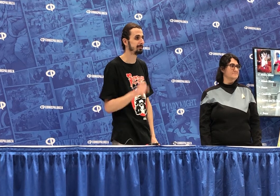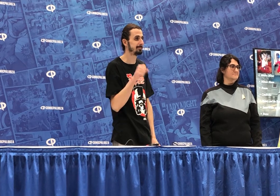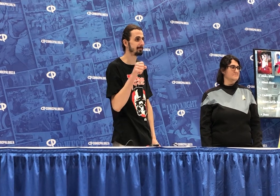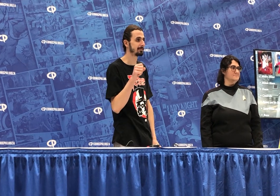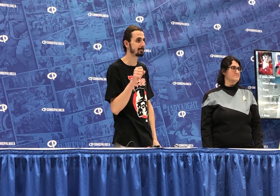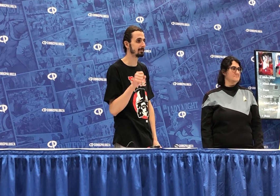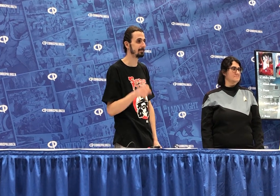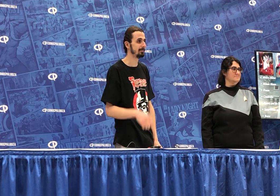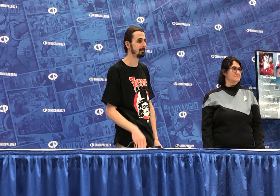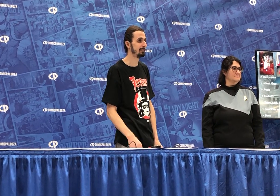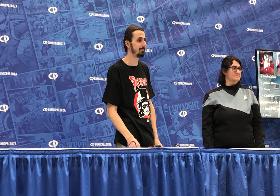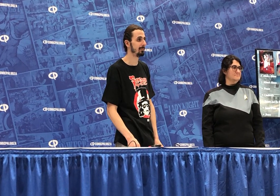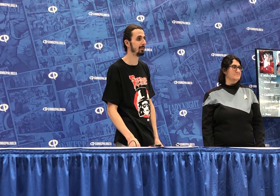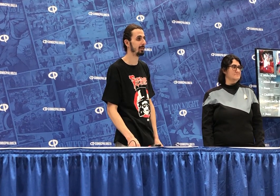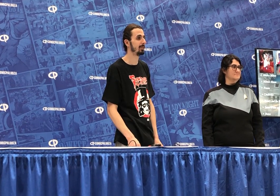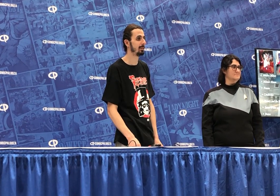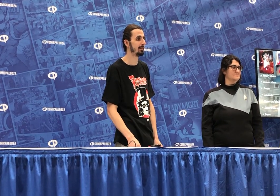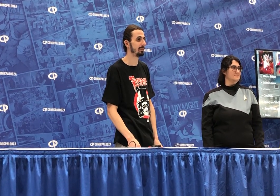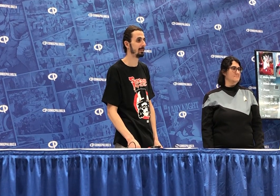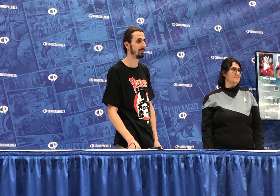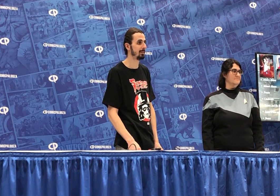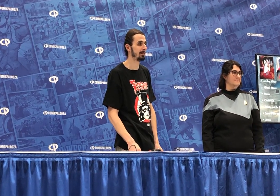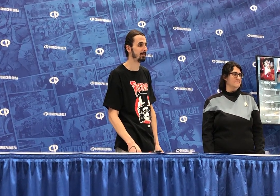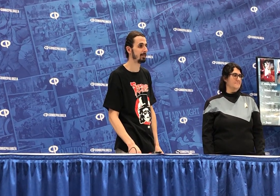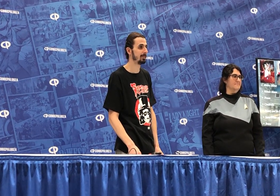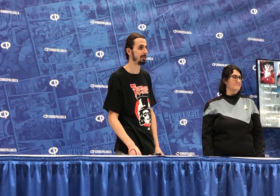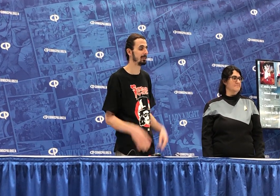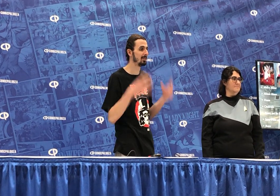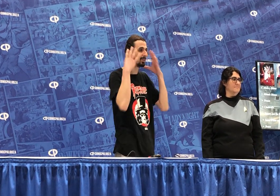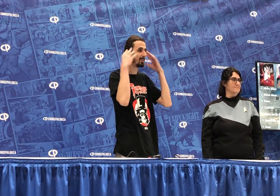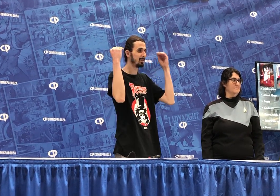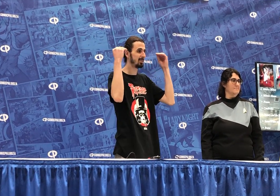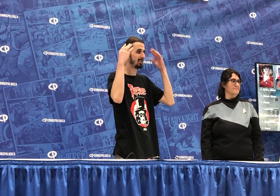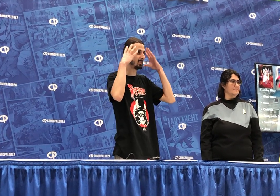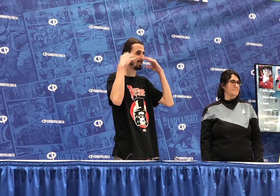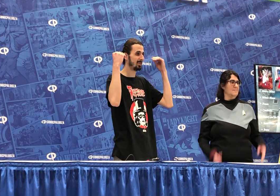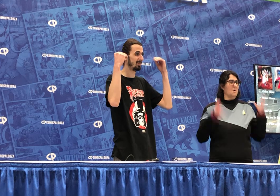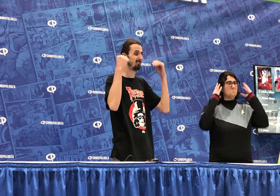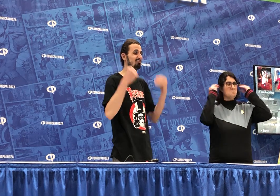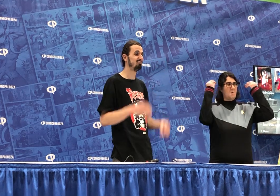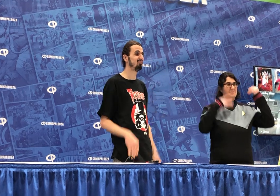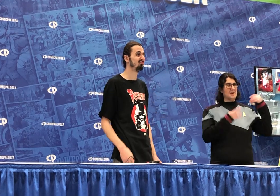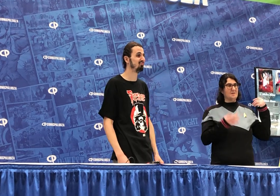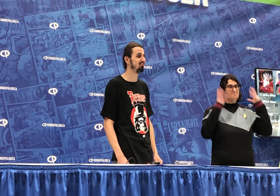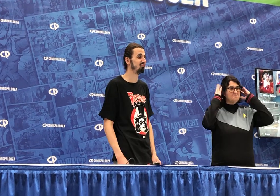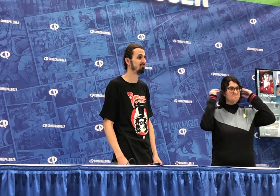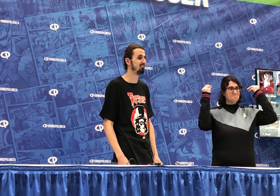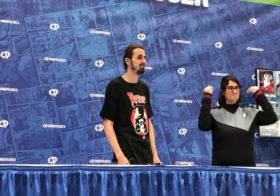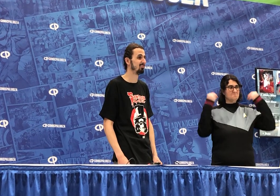Like that. On YouTube, I saw like she signed Stitch like this because he's got the